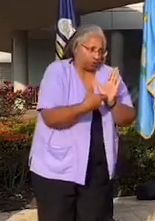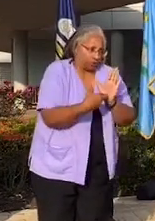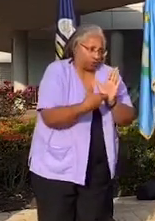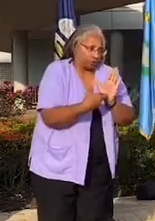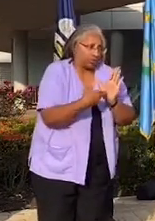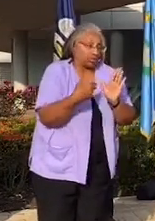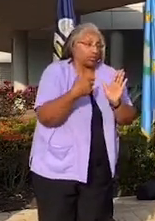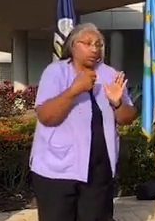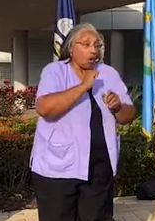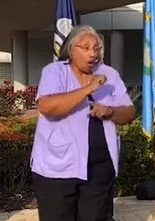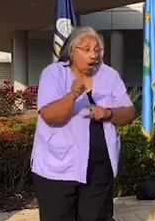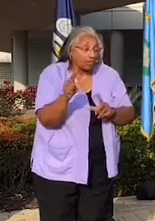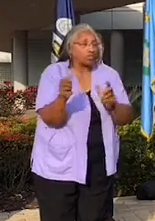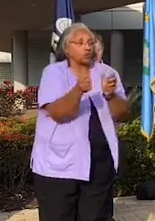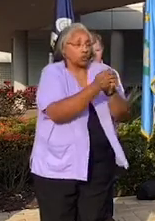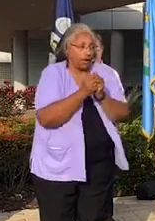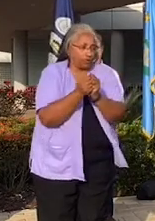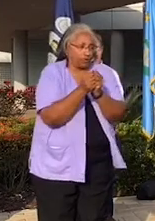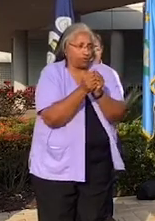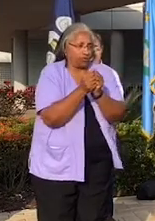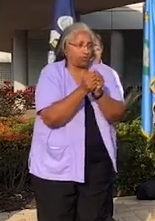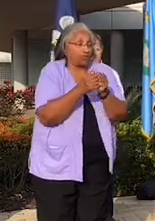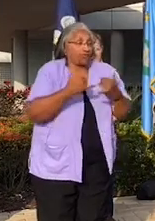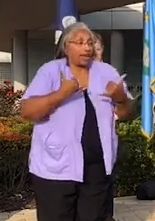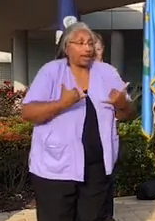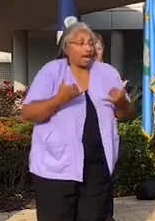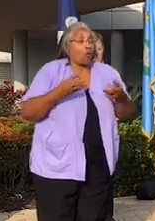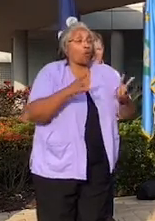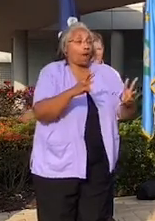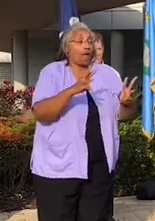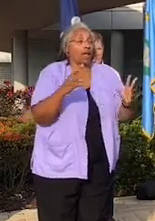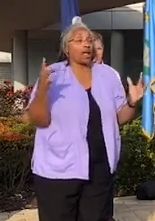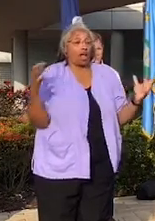all in this together, and right now, the way that we can come